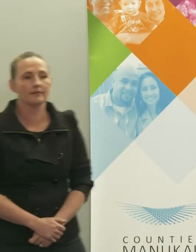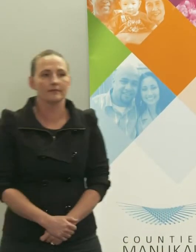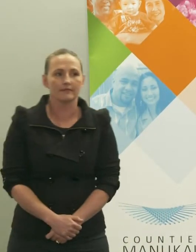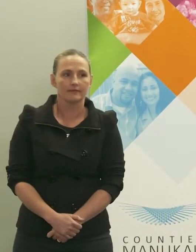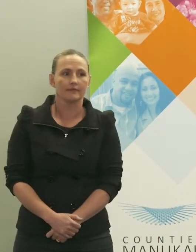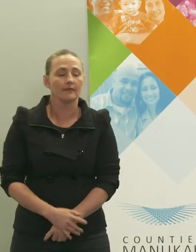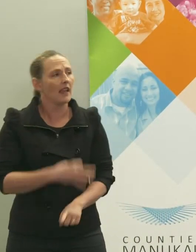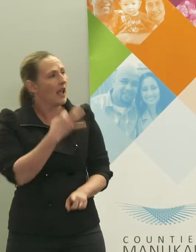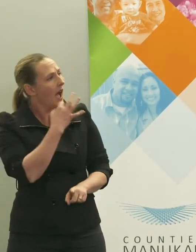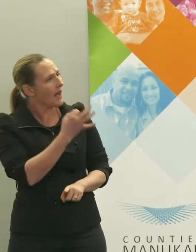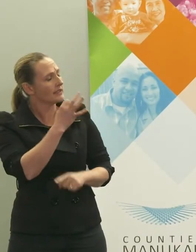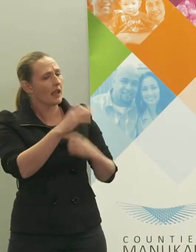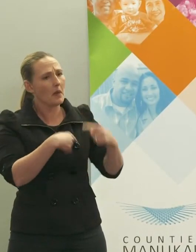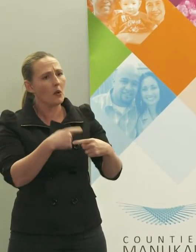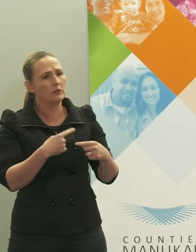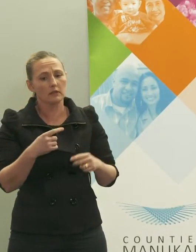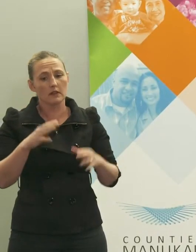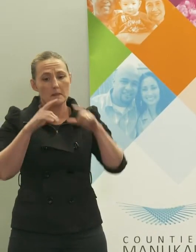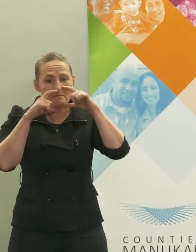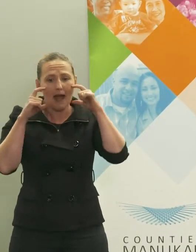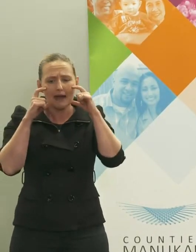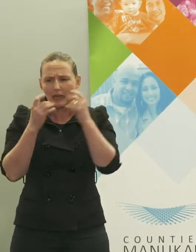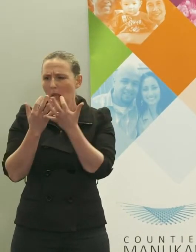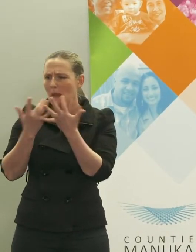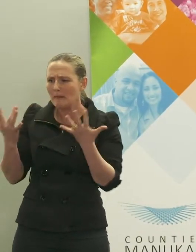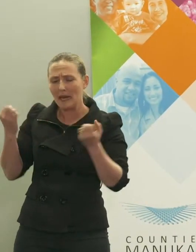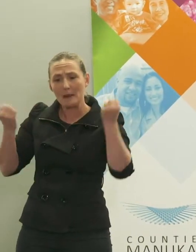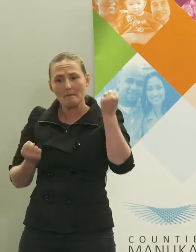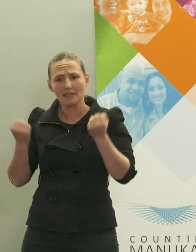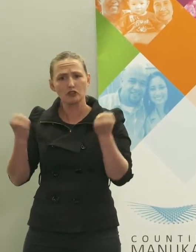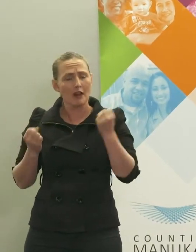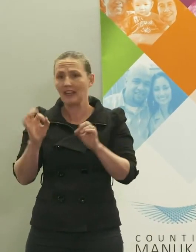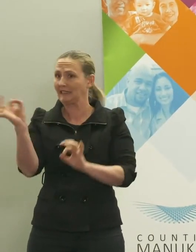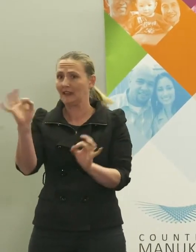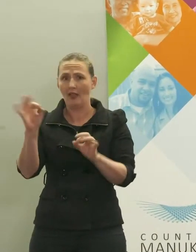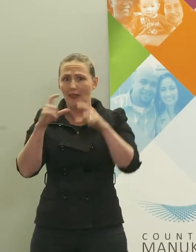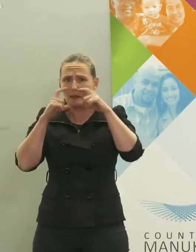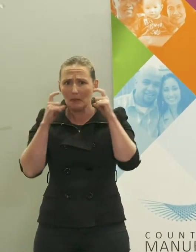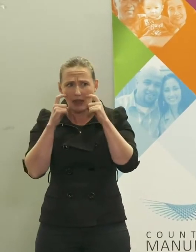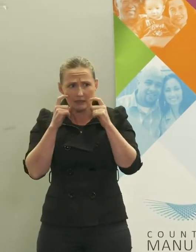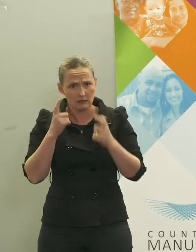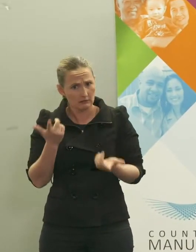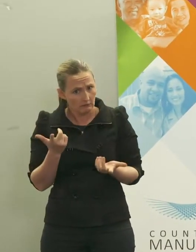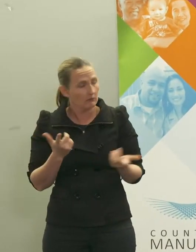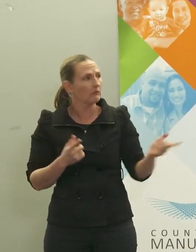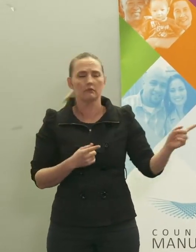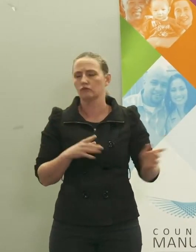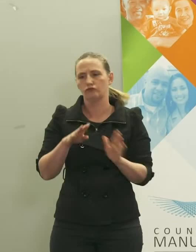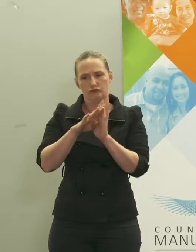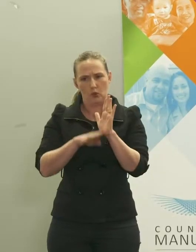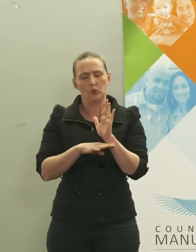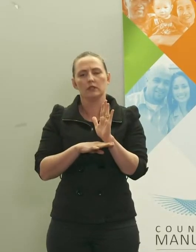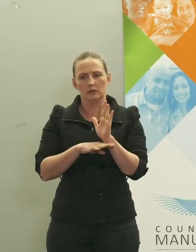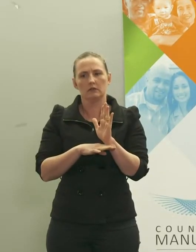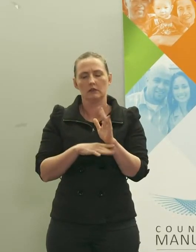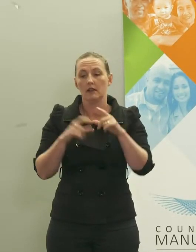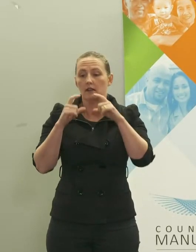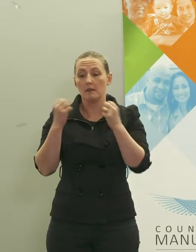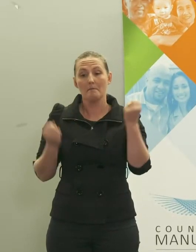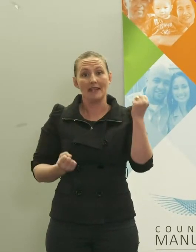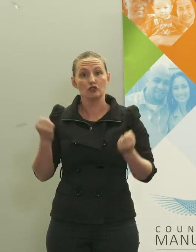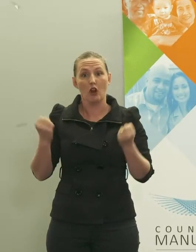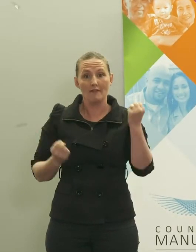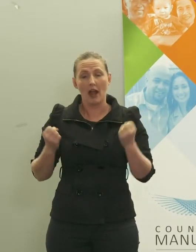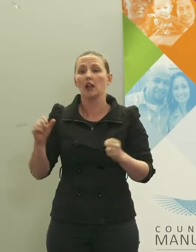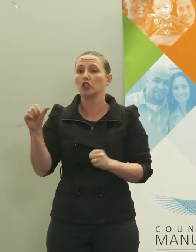not wearing them. Is that acceptable? No, bus drivers are expected to wear masks. In fact, it is the rules. Bus drivers should be wearing masks, as should